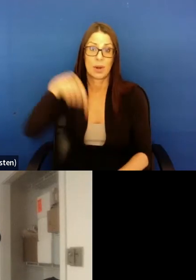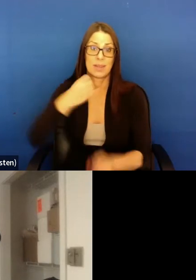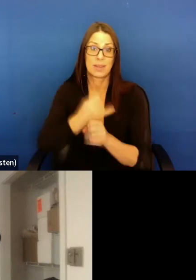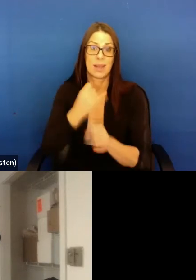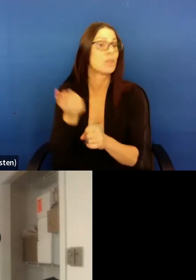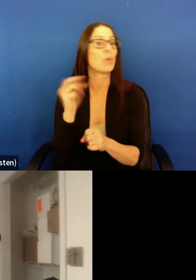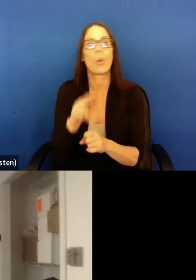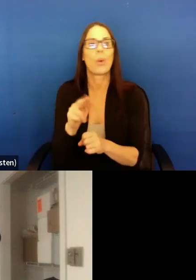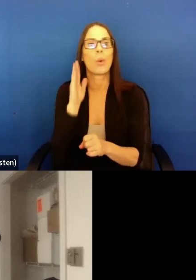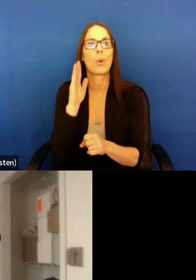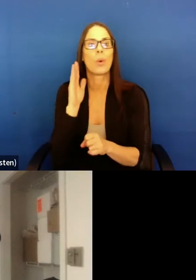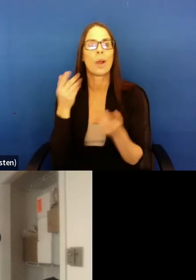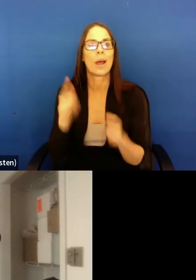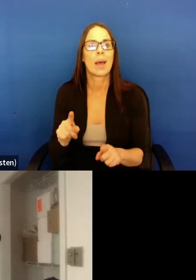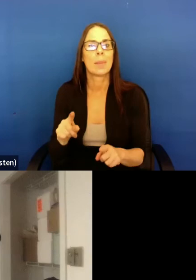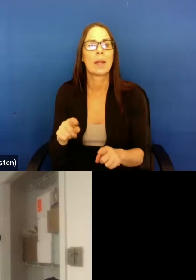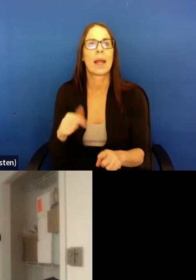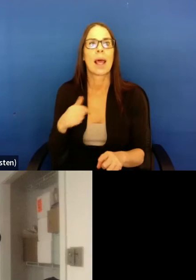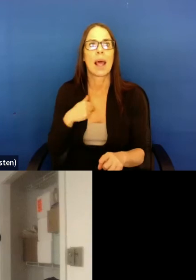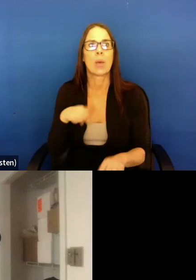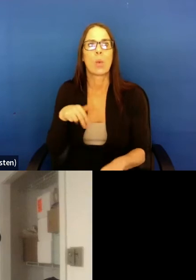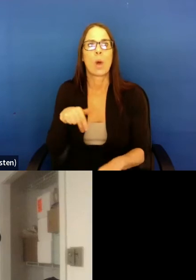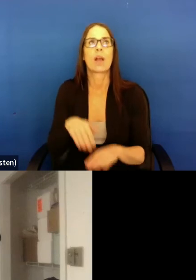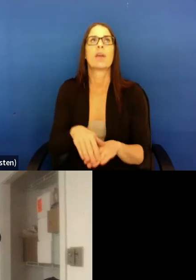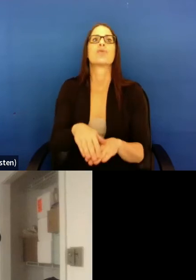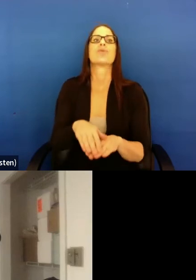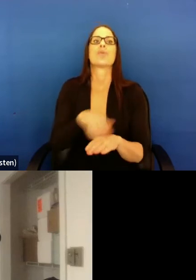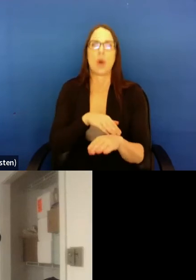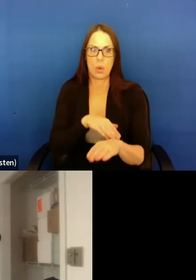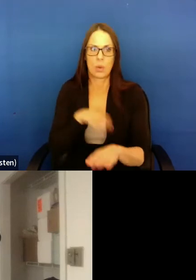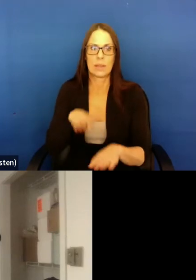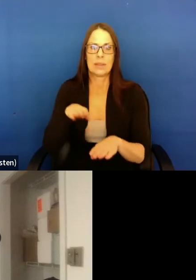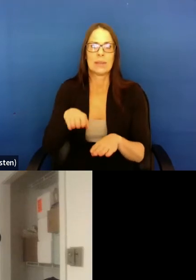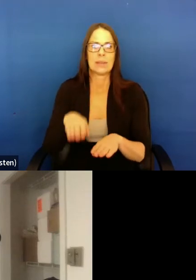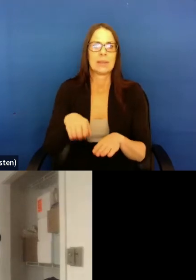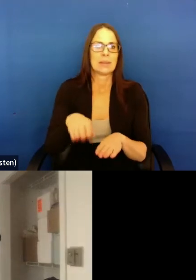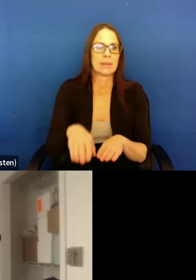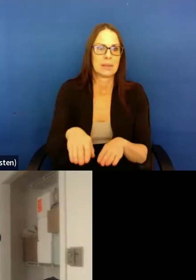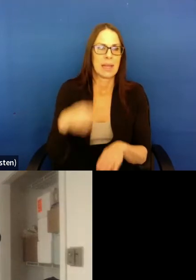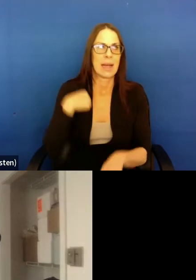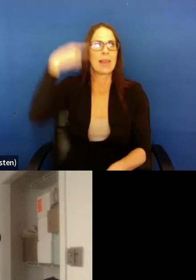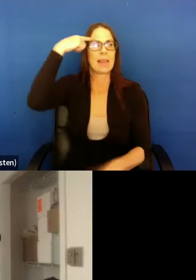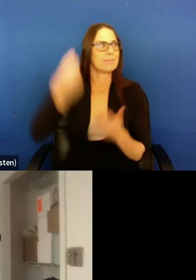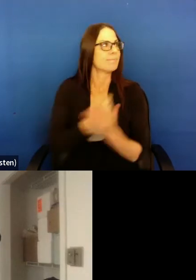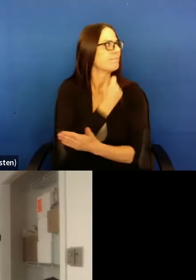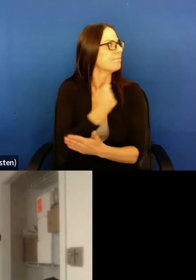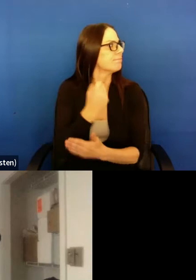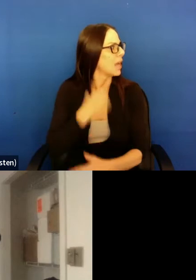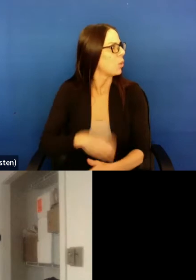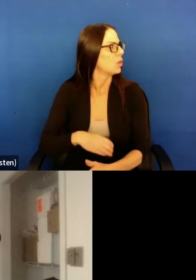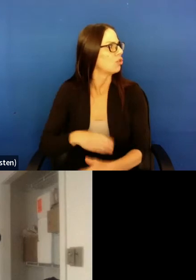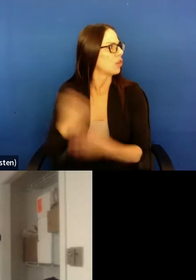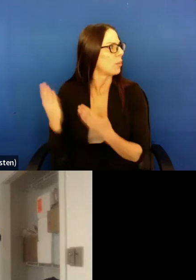happens most often is I move along very, very, very slow, and say, "Gosh, I wish I brought my cane," Right. which I didn't. That's what I should